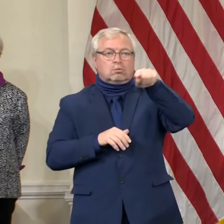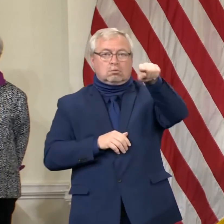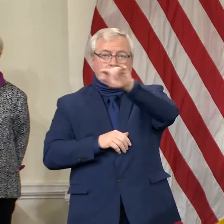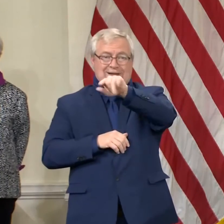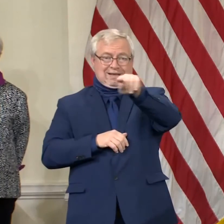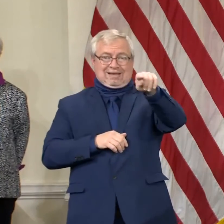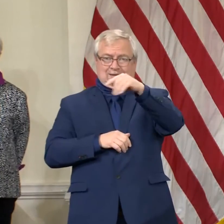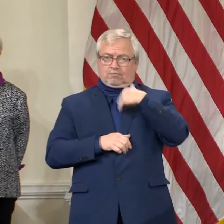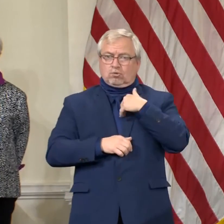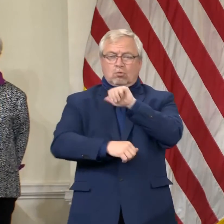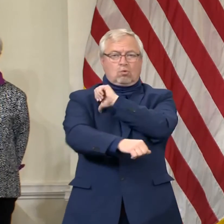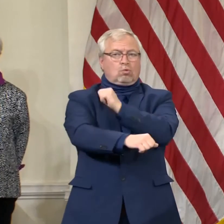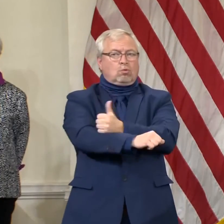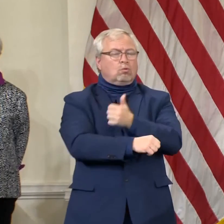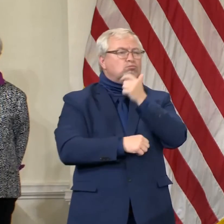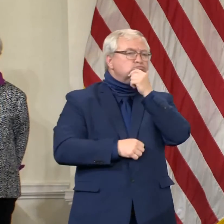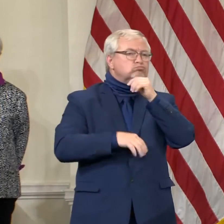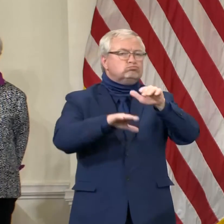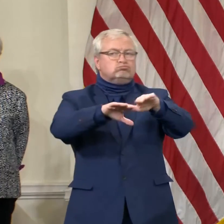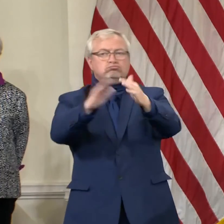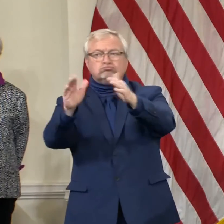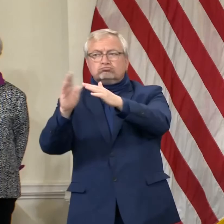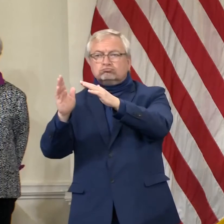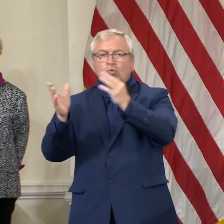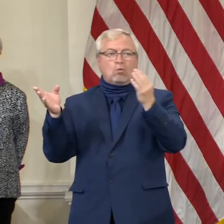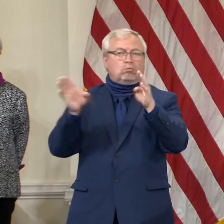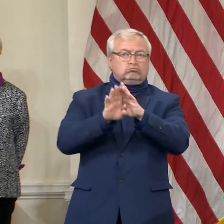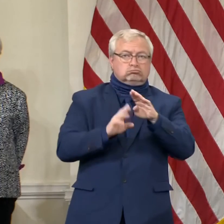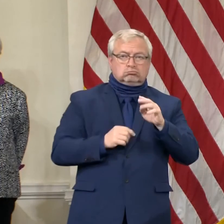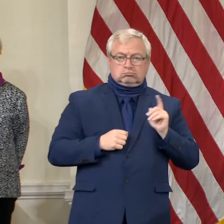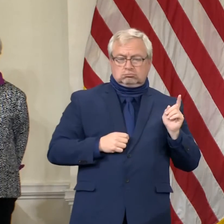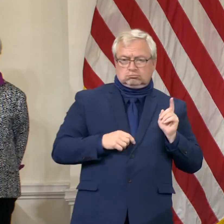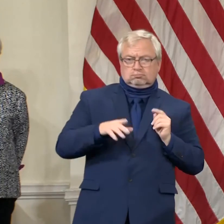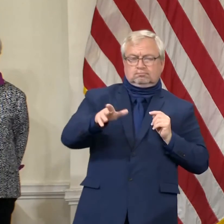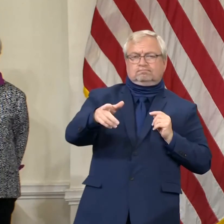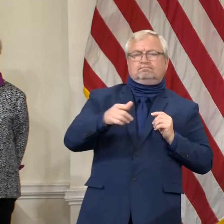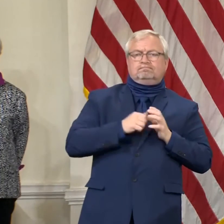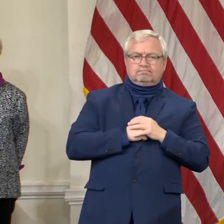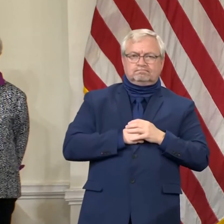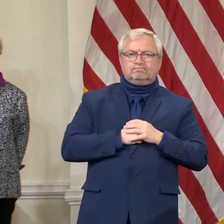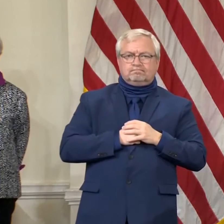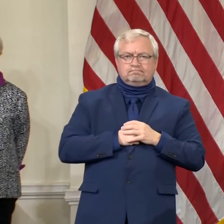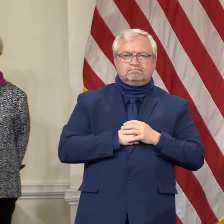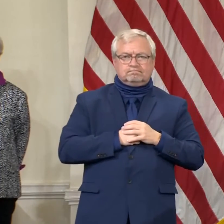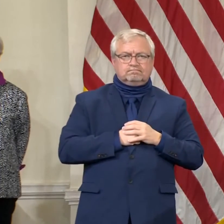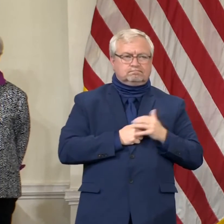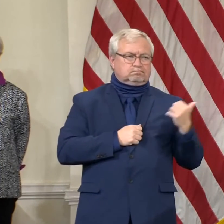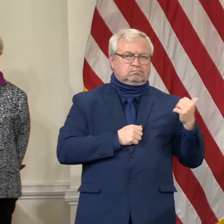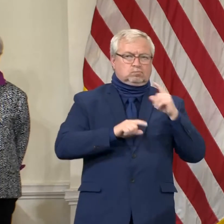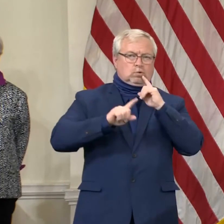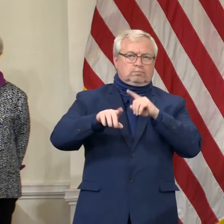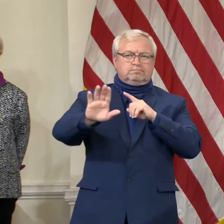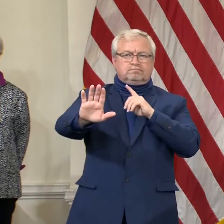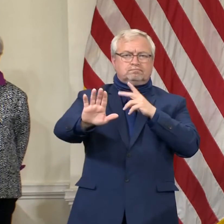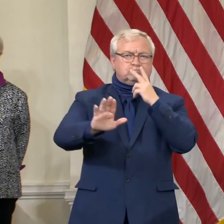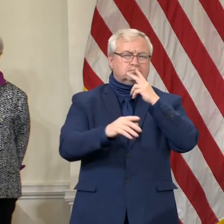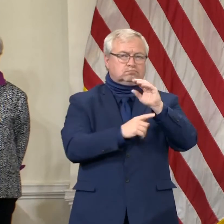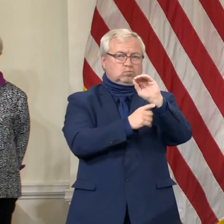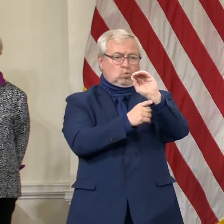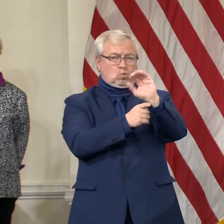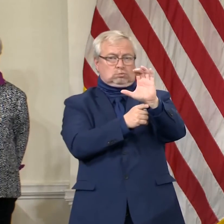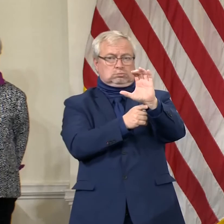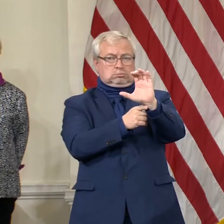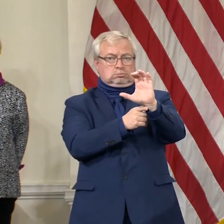open other things at their discretion? No, the boardwalk is just like any other street. You can walk down it. The